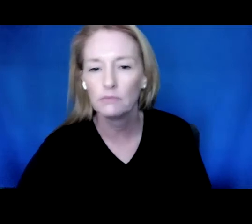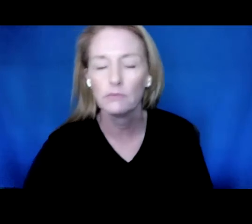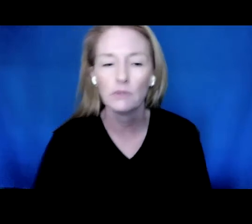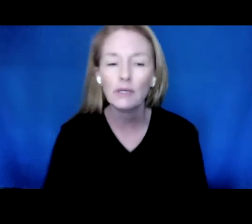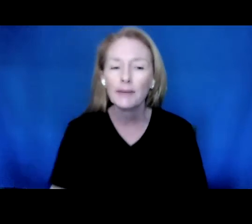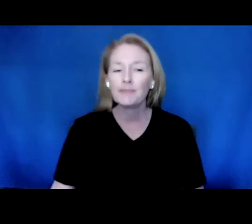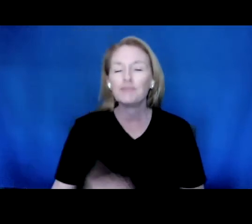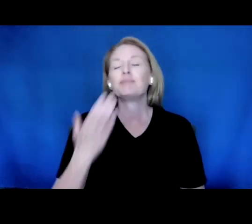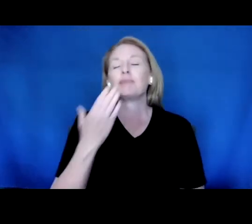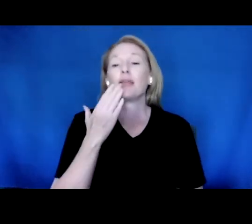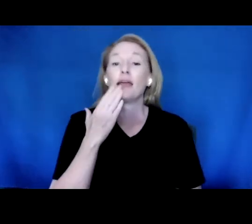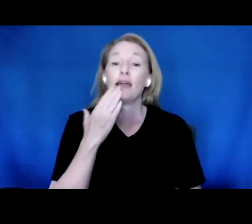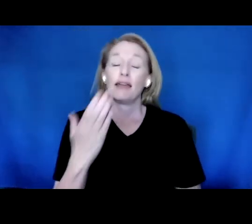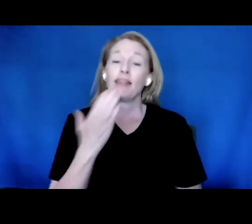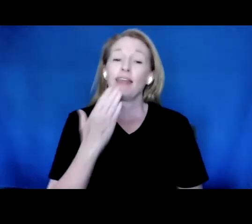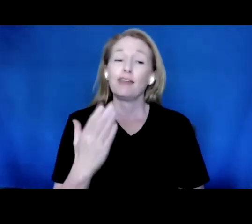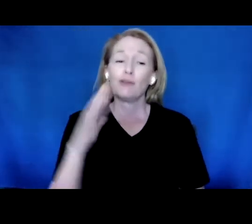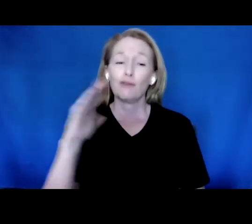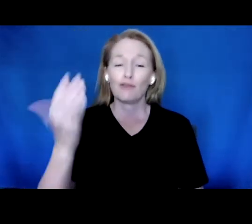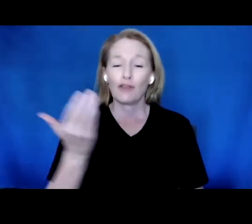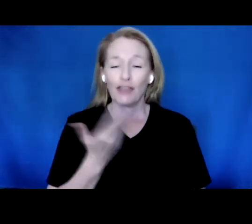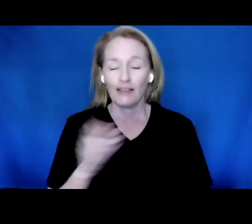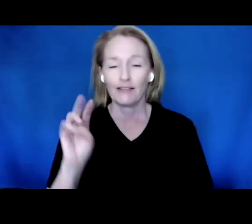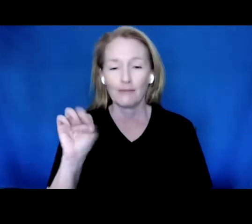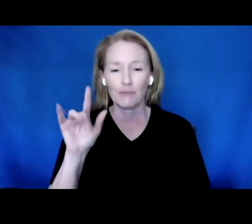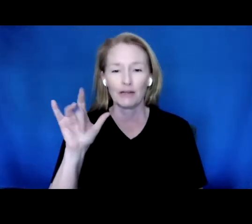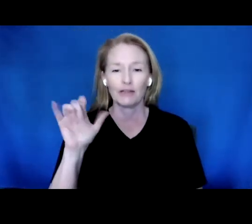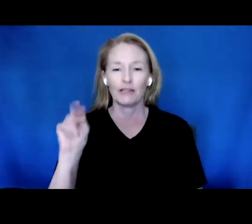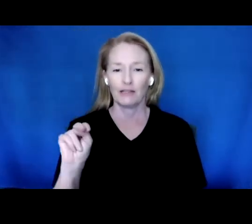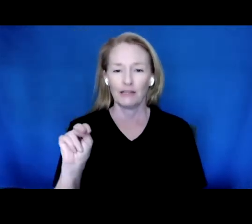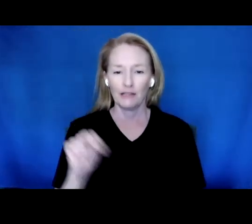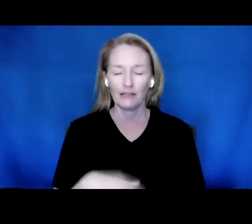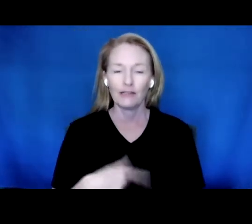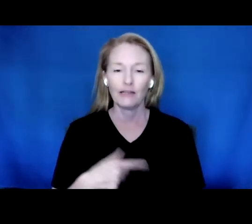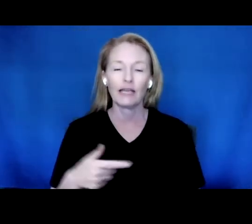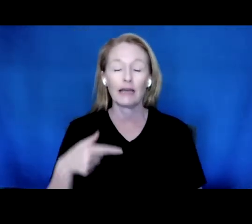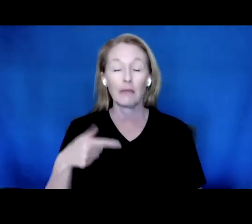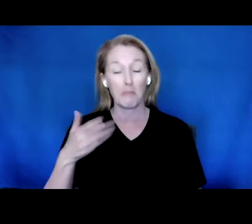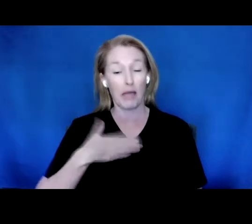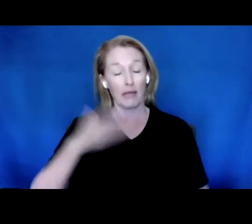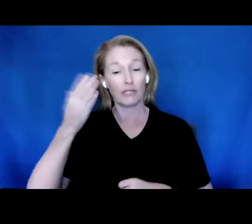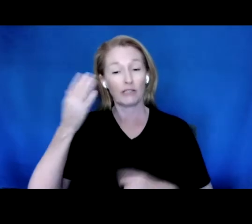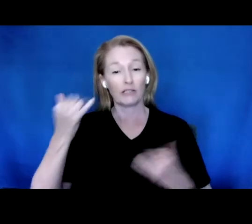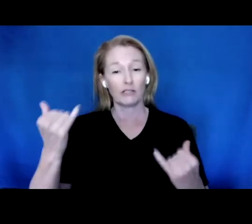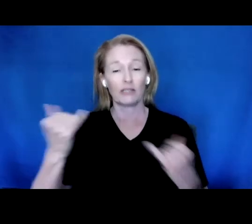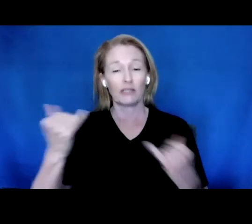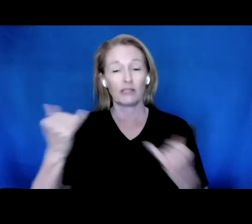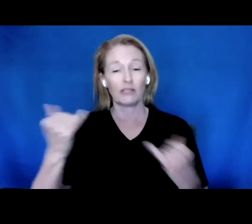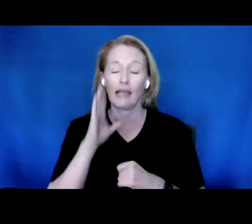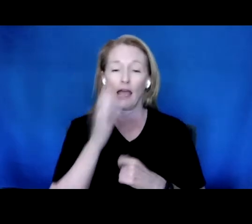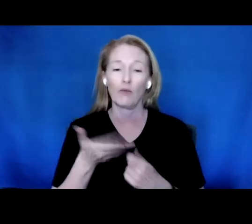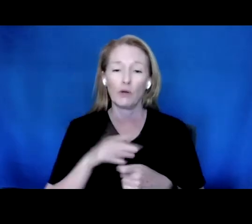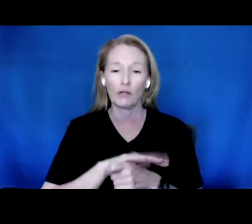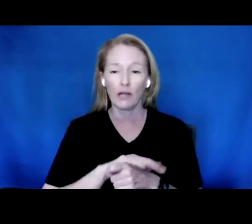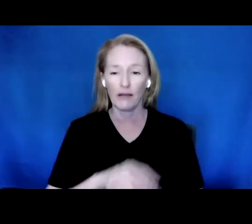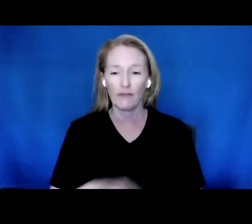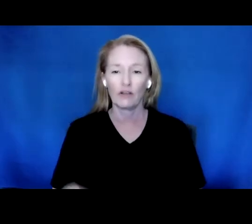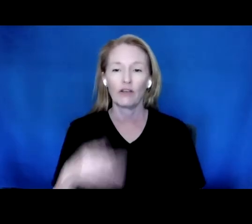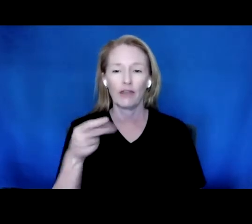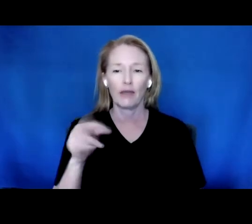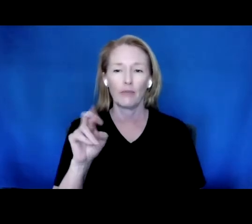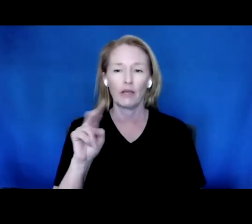Thank you for the introduction, Martin. In my presentation today, I'll be covering the perinatal periods of